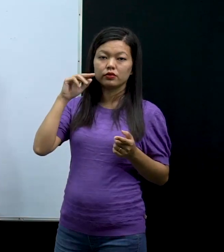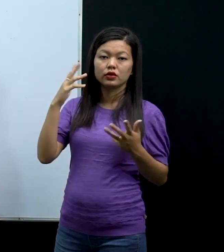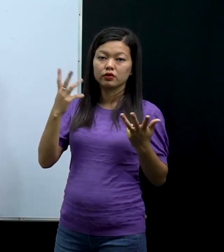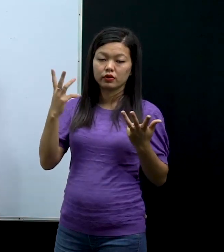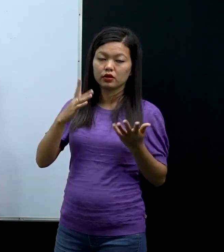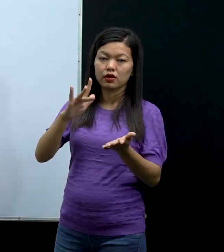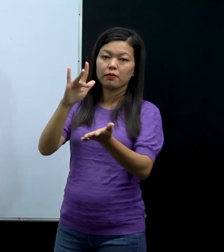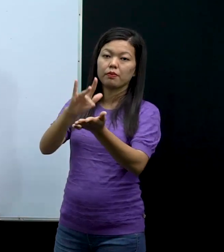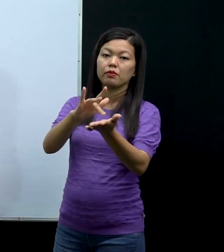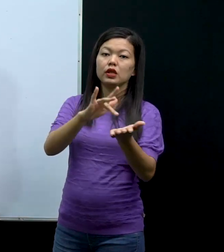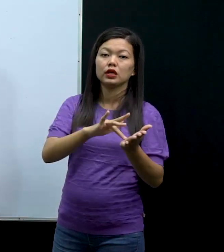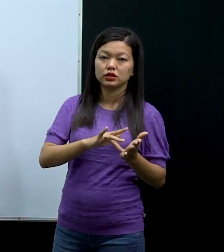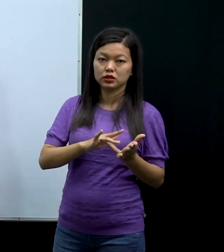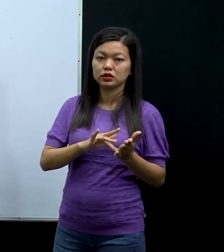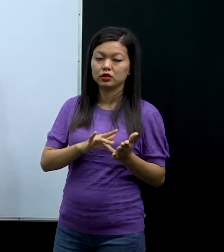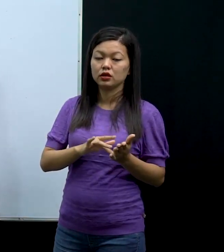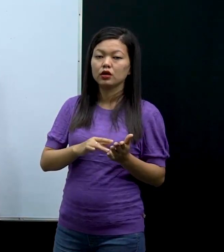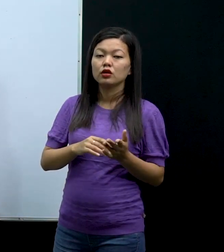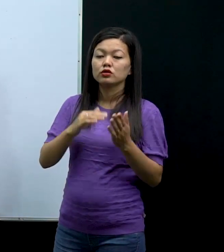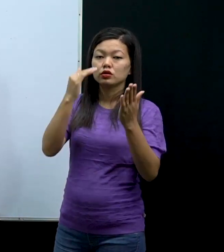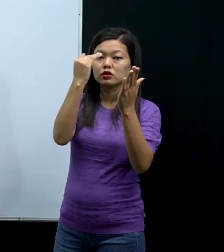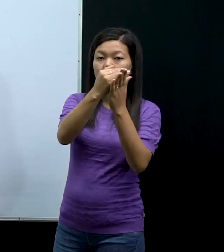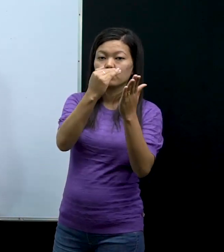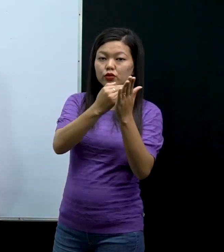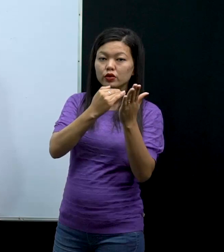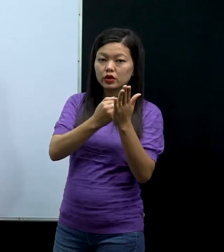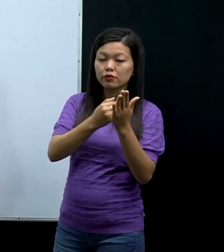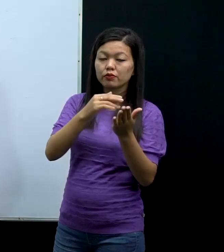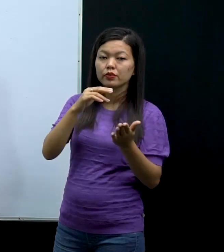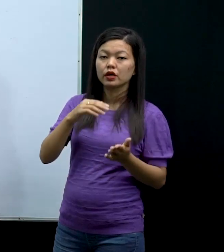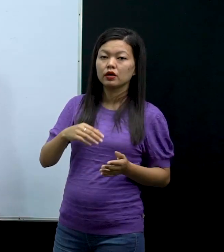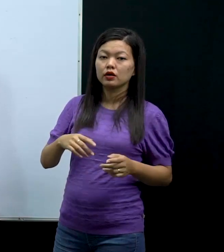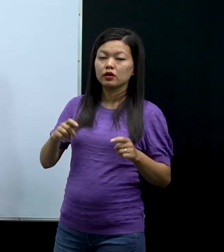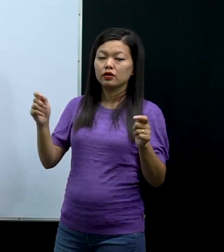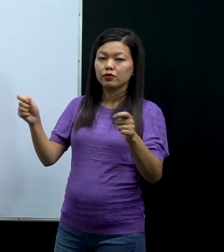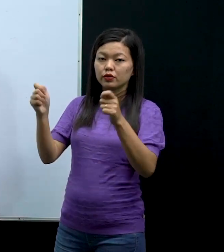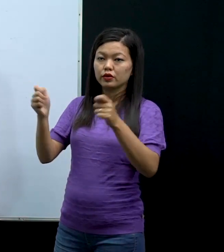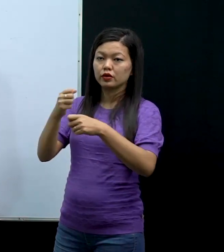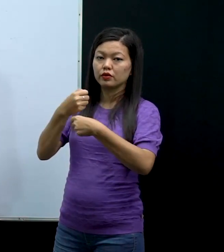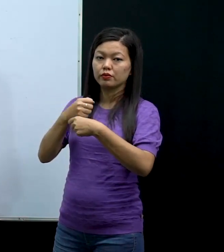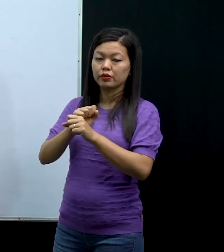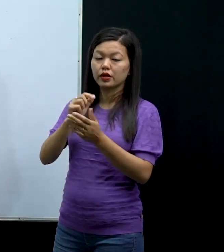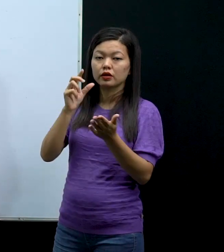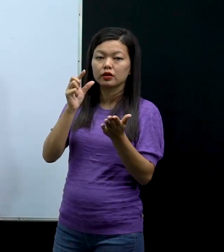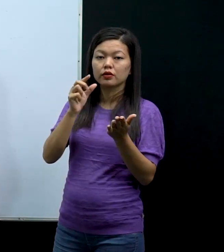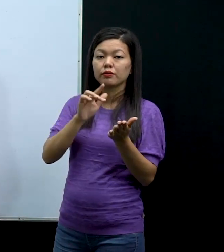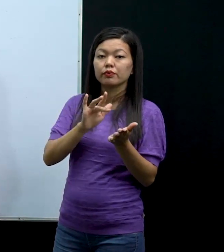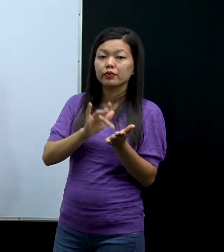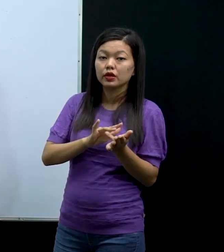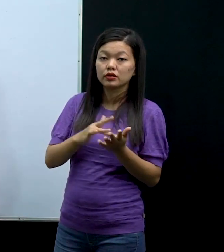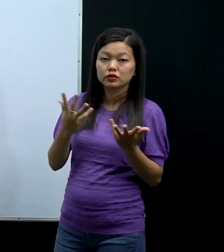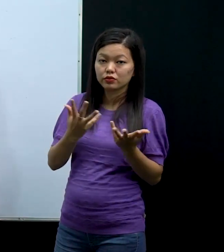your languages properly. Decent, that is one very important point. It has to be